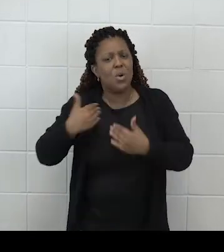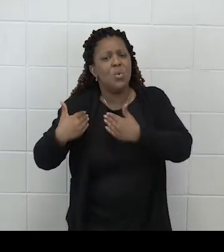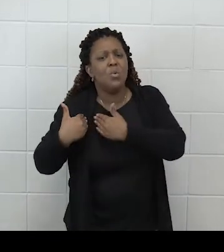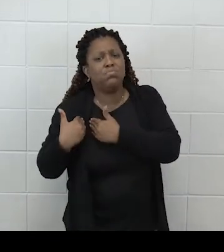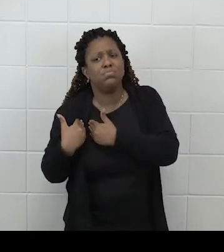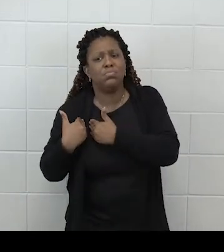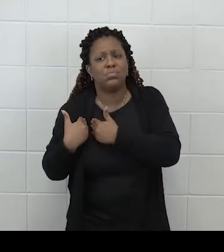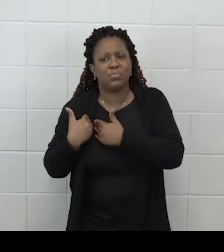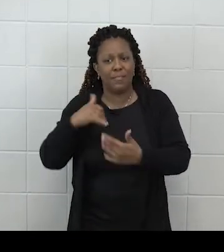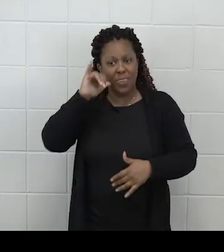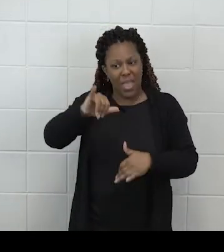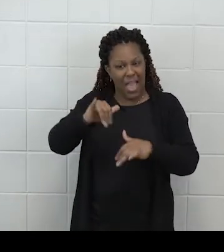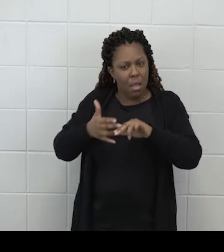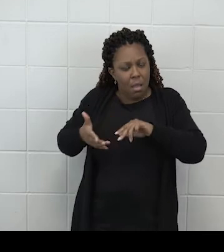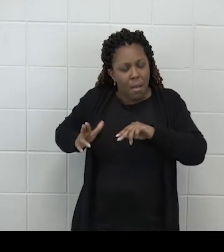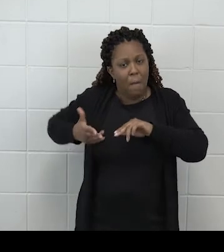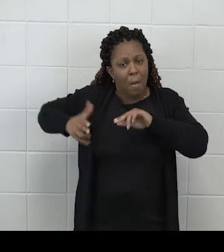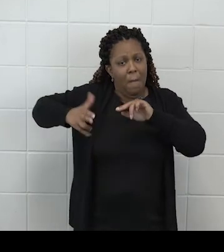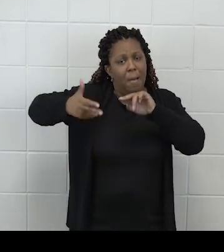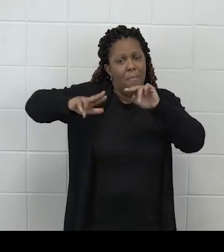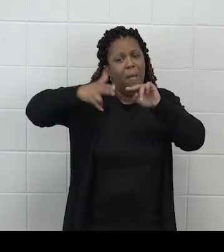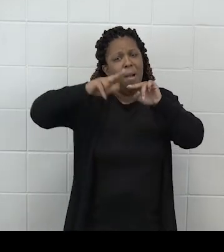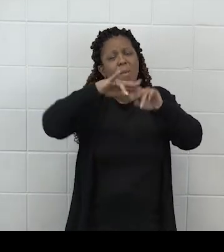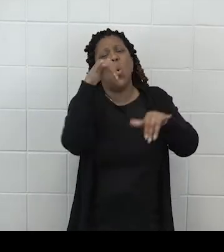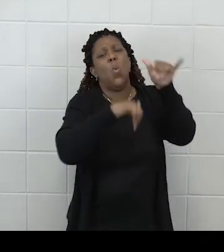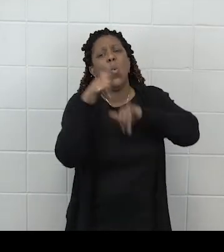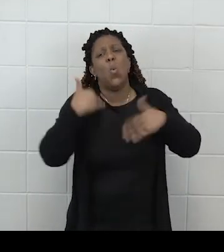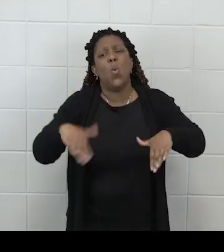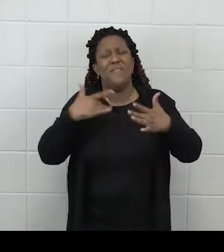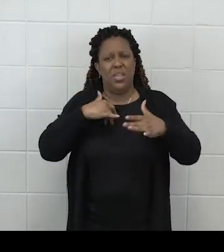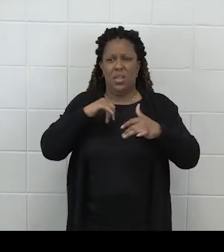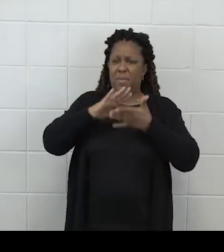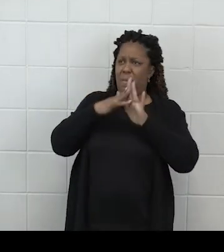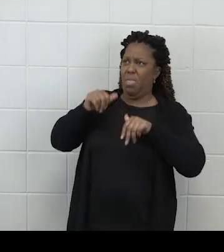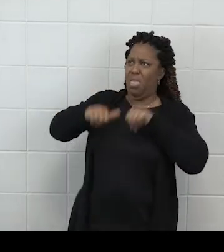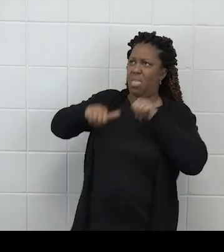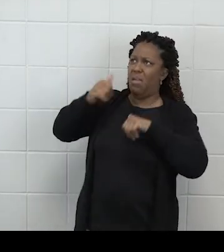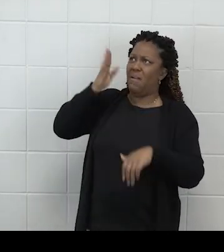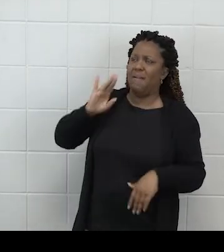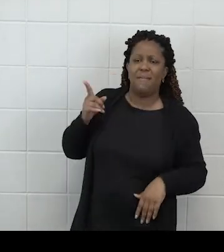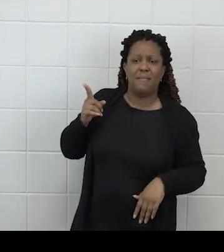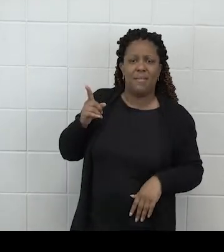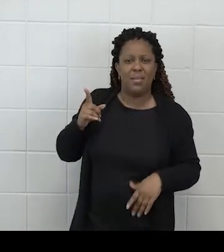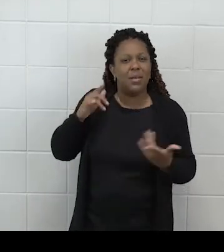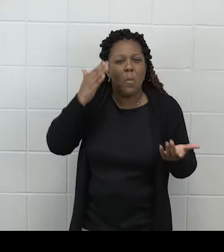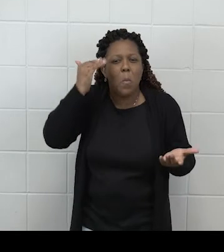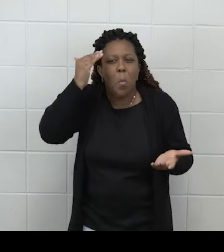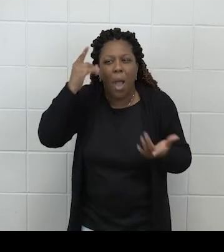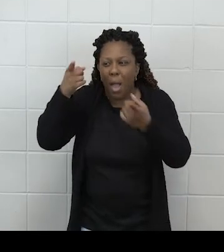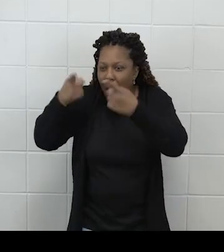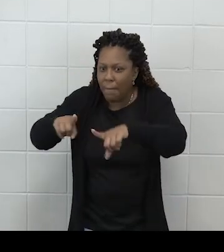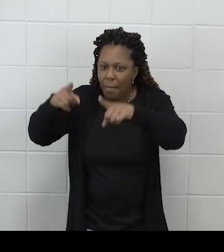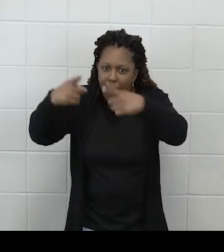for a closer walk with our God to understand the truth about what's going on in this fast-changing